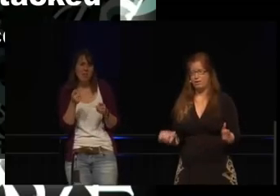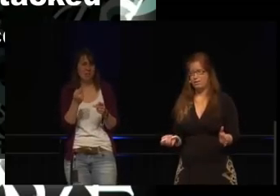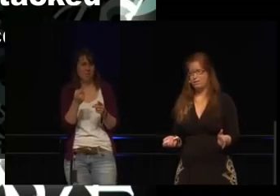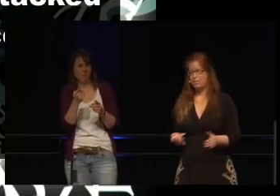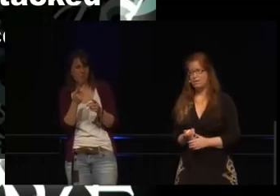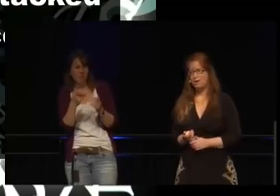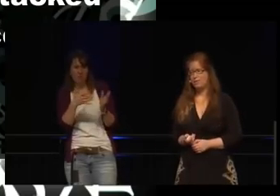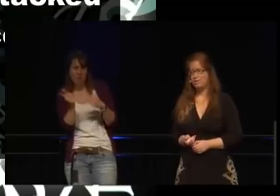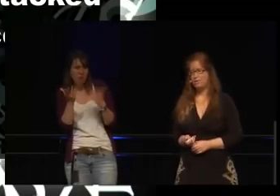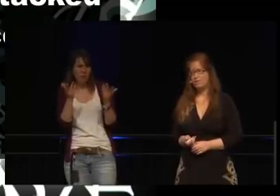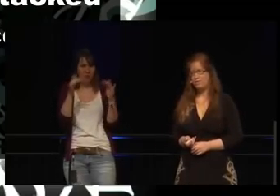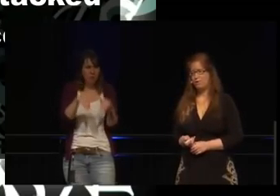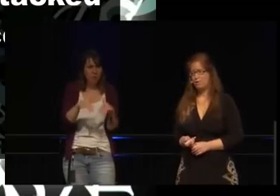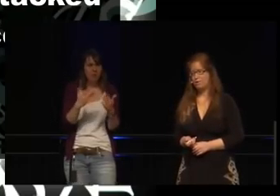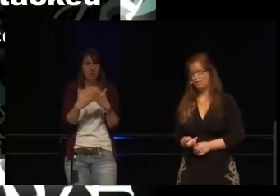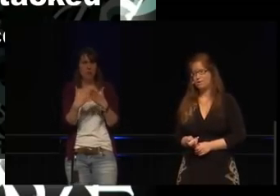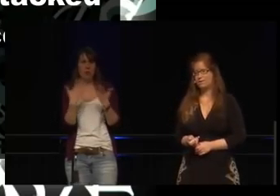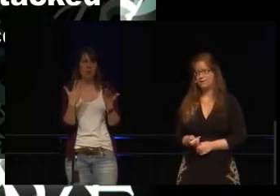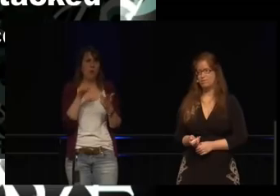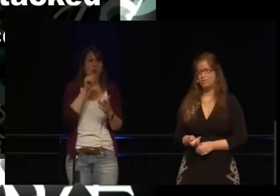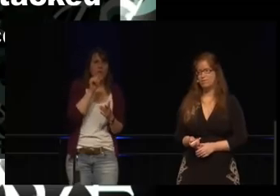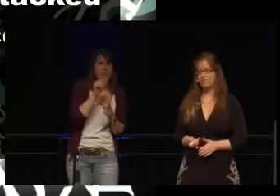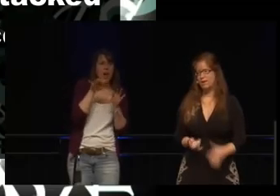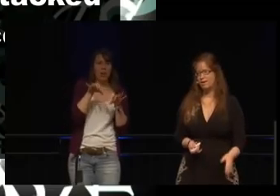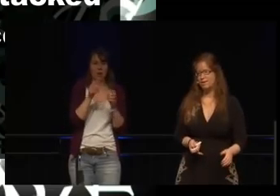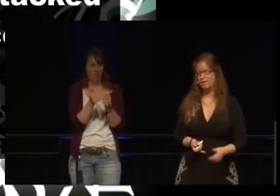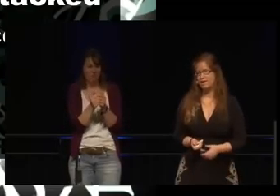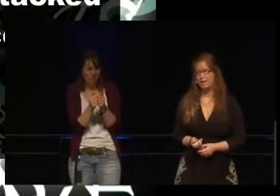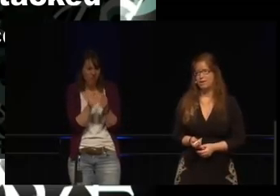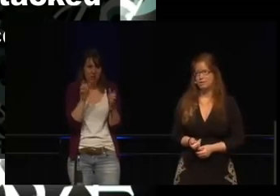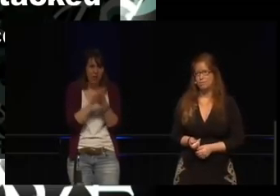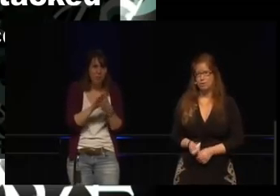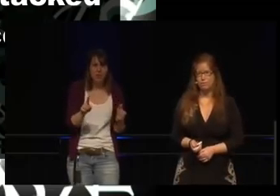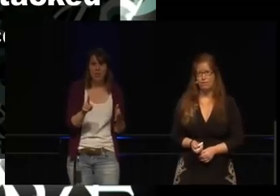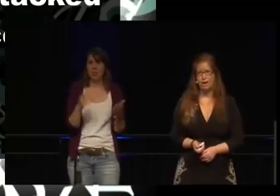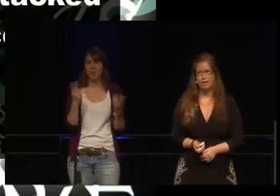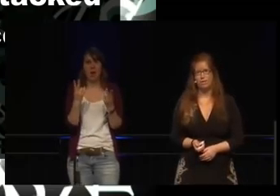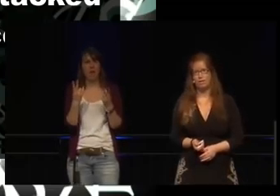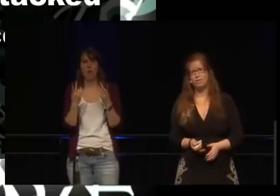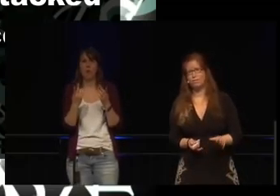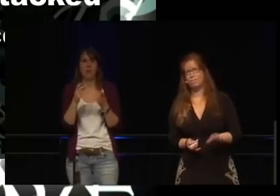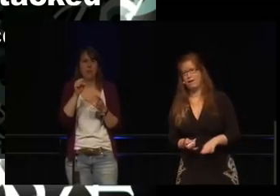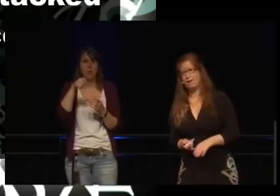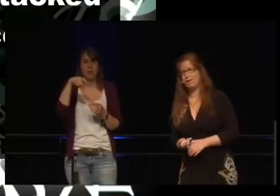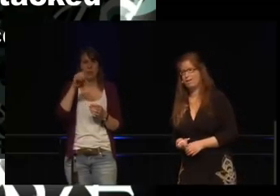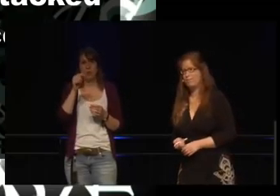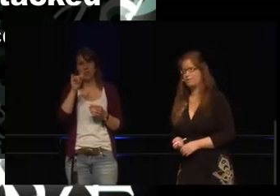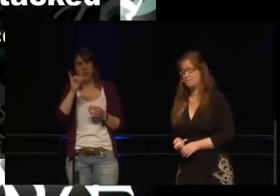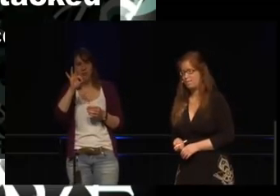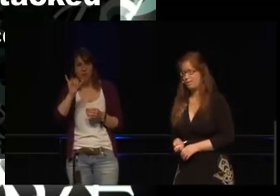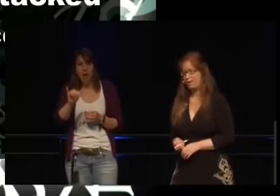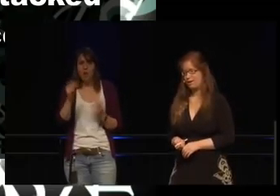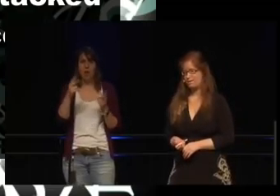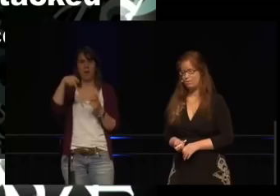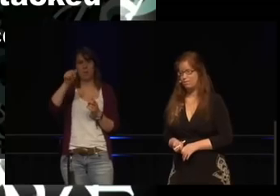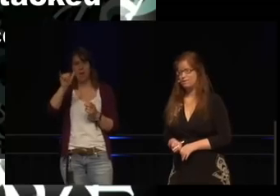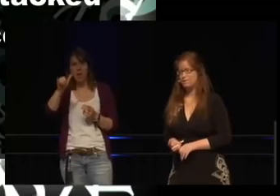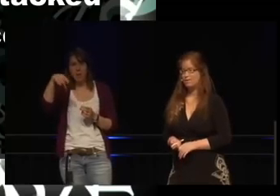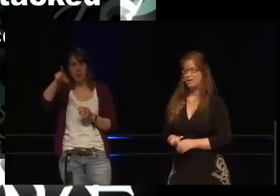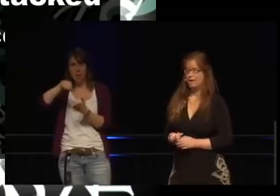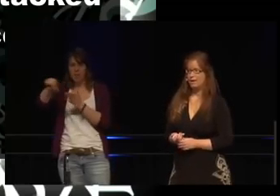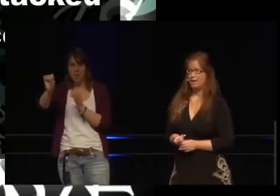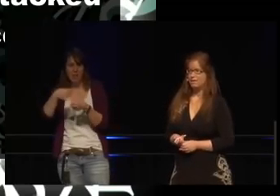The Twitter accounts did not work. They couldn't use Reddit or Spotify or they couldn't pay with PayPal at the